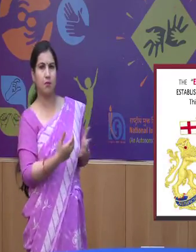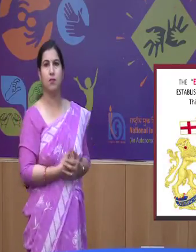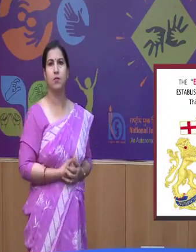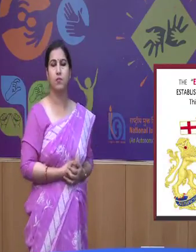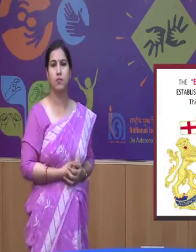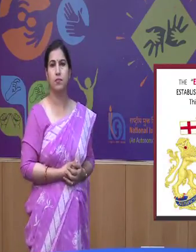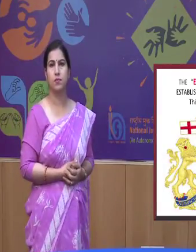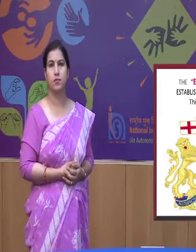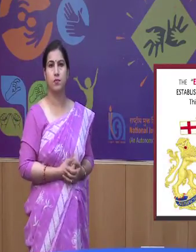Learners,